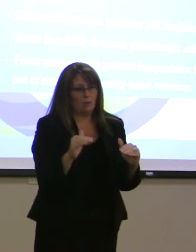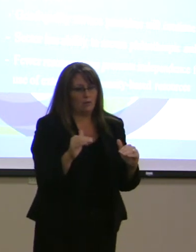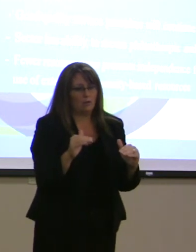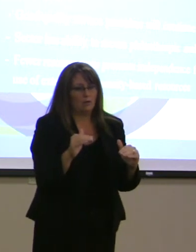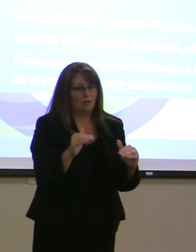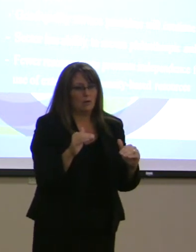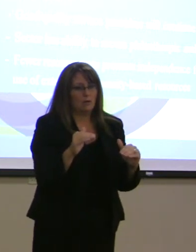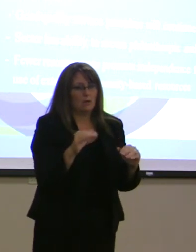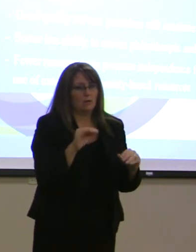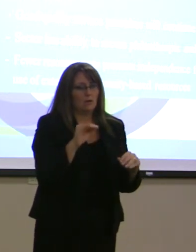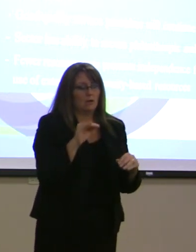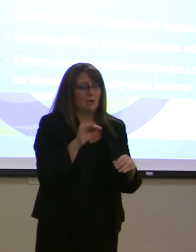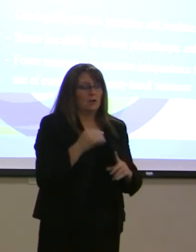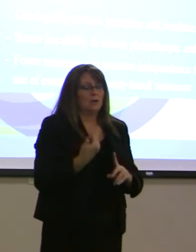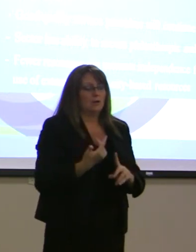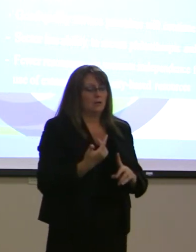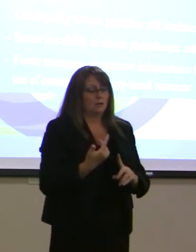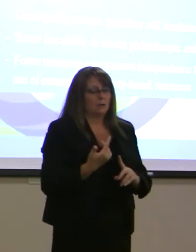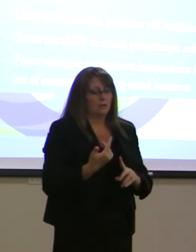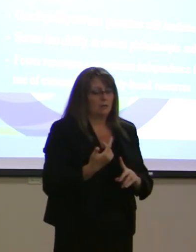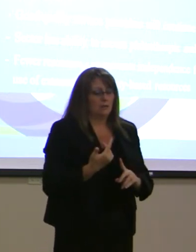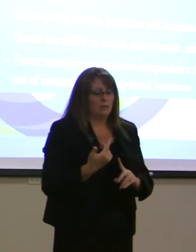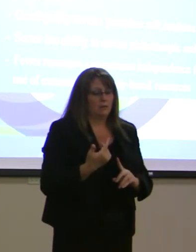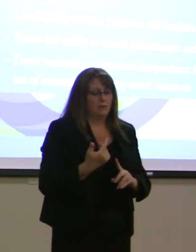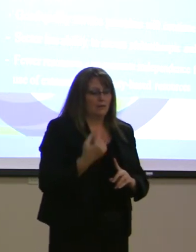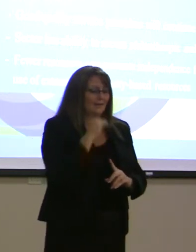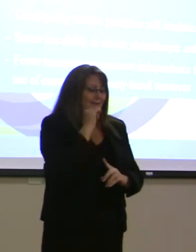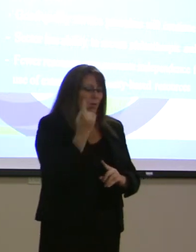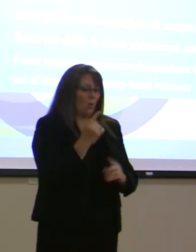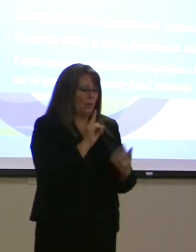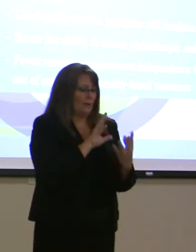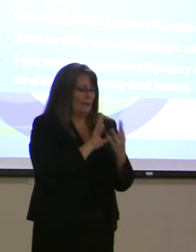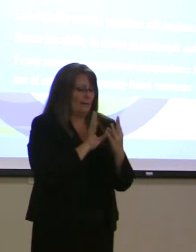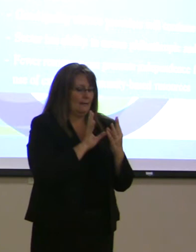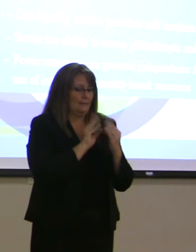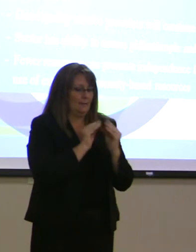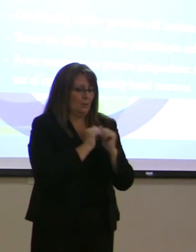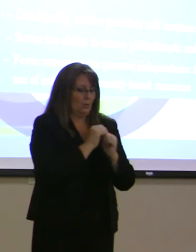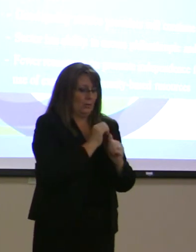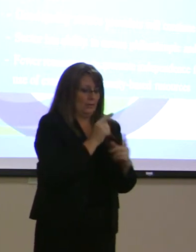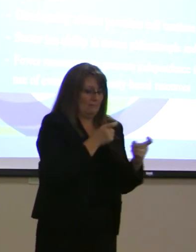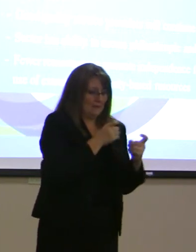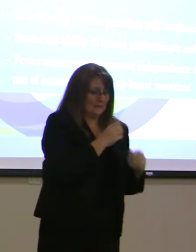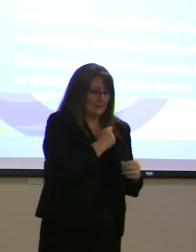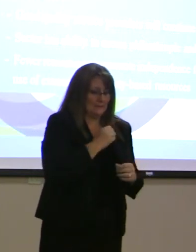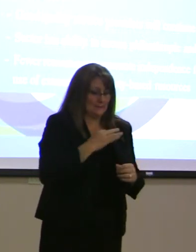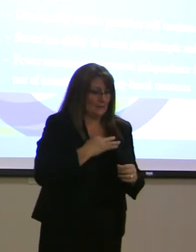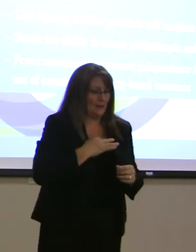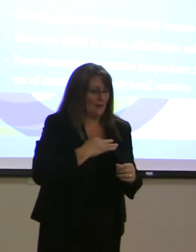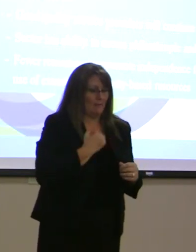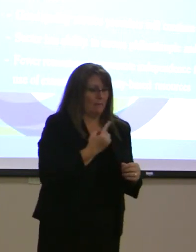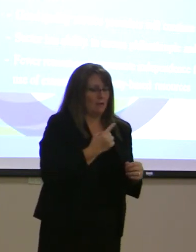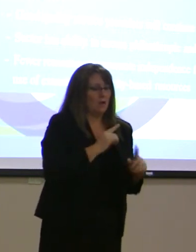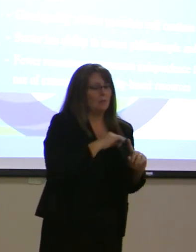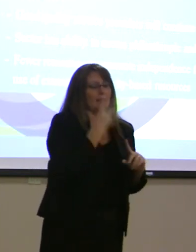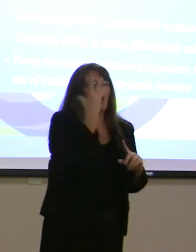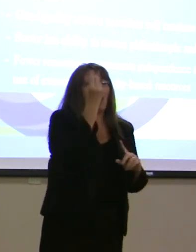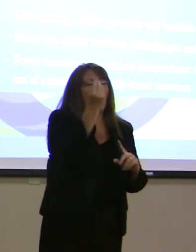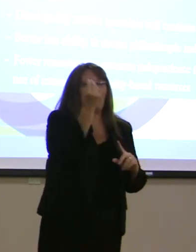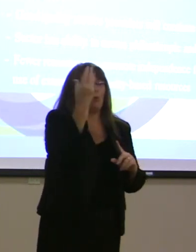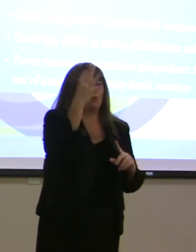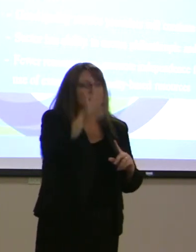only meet or sit down, should I say, with the management and staff of the centres, they also go out and they're campaigning